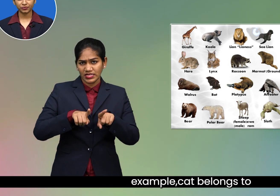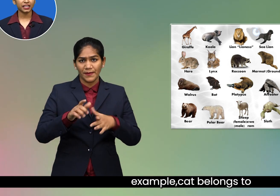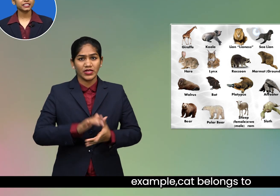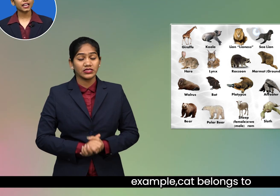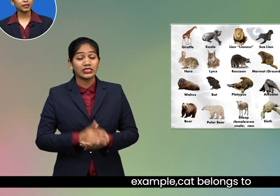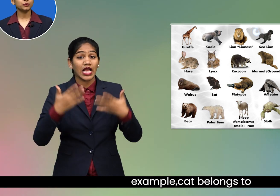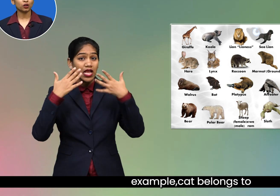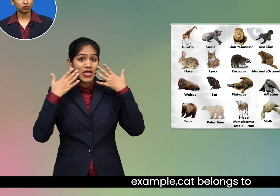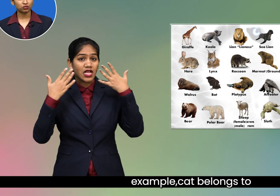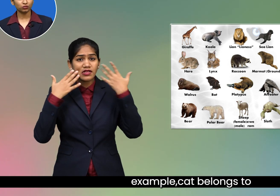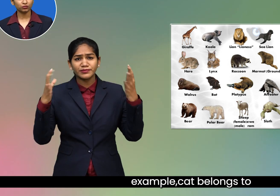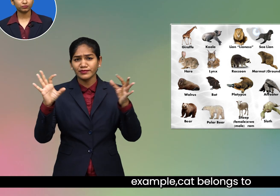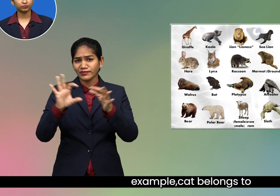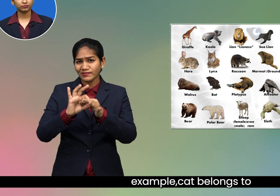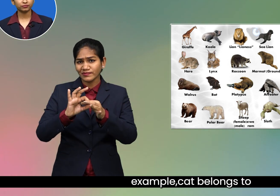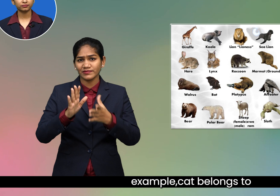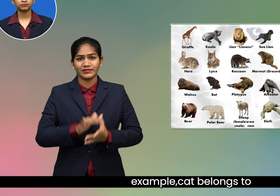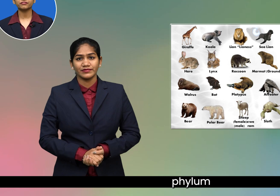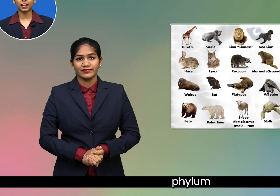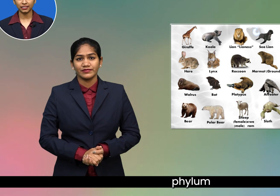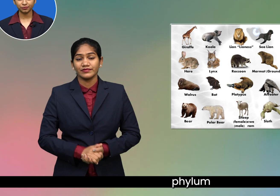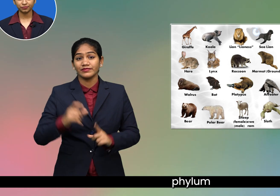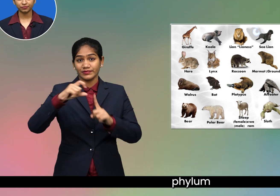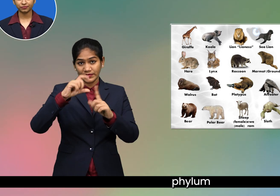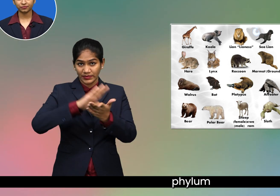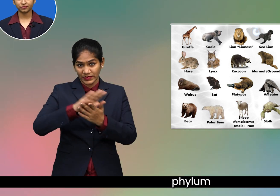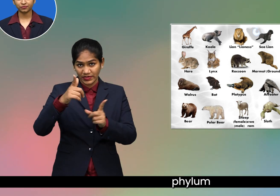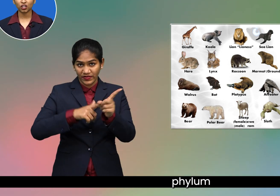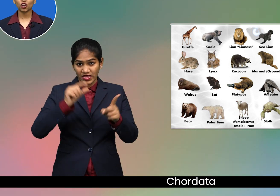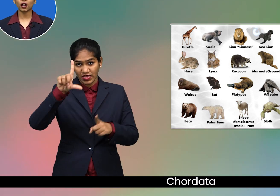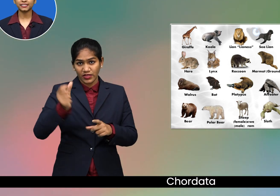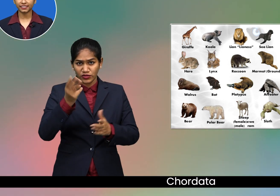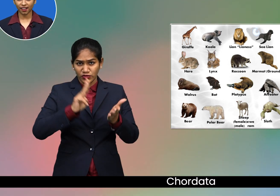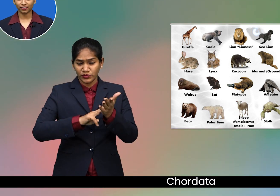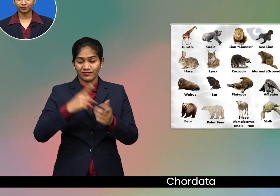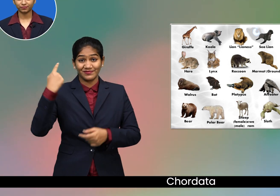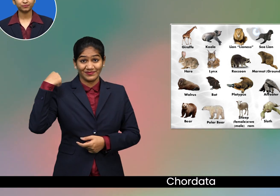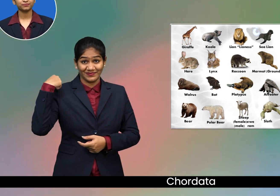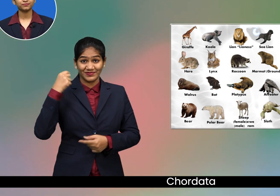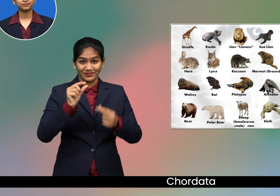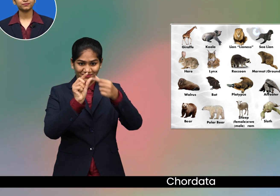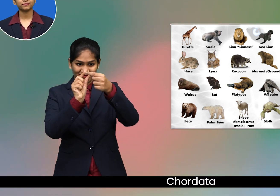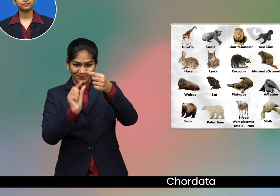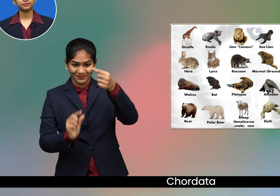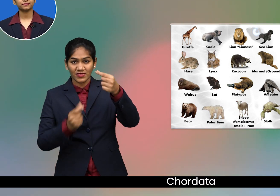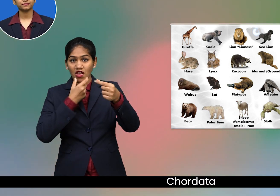Example, cat belongs to phylum Chordata.